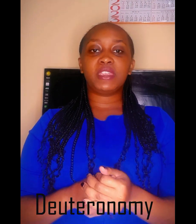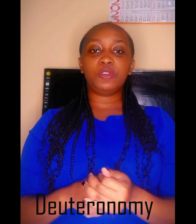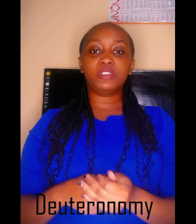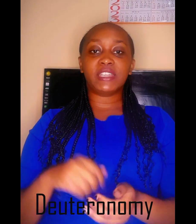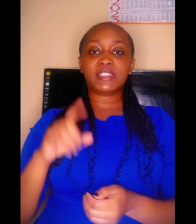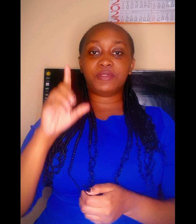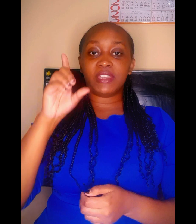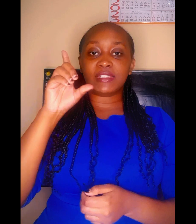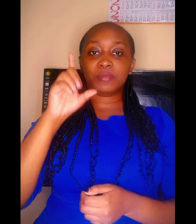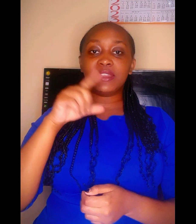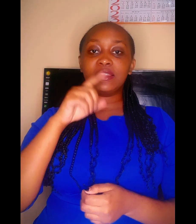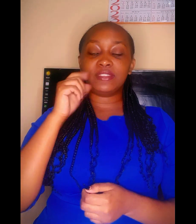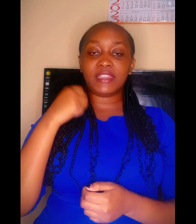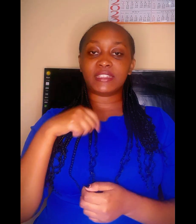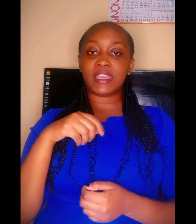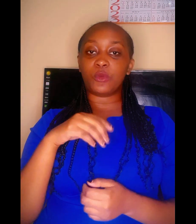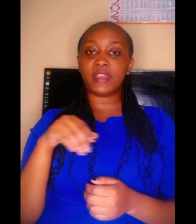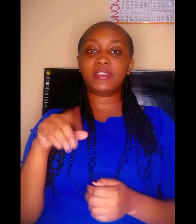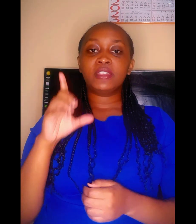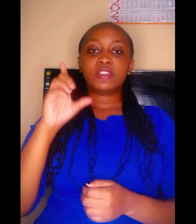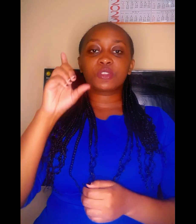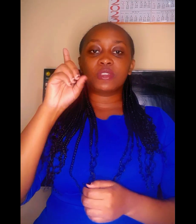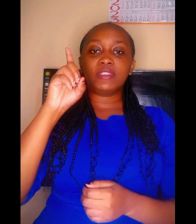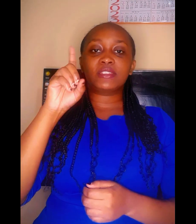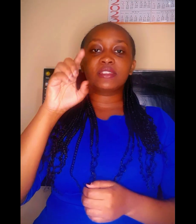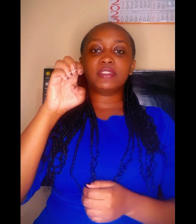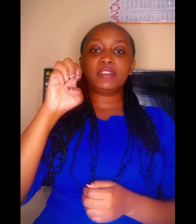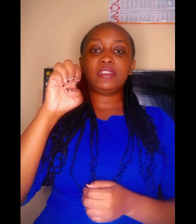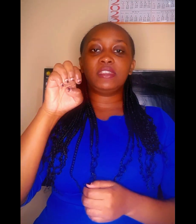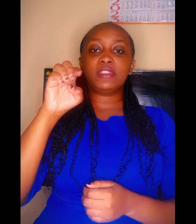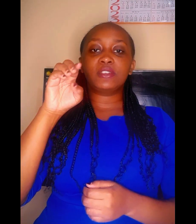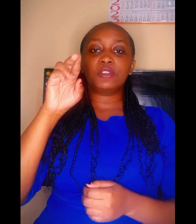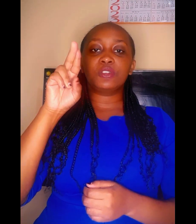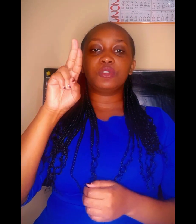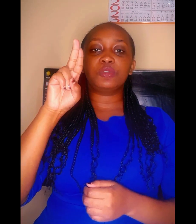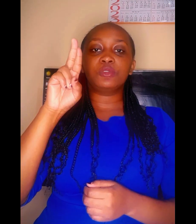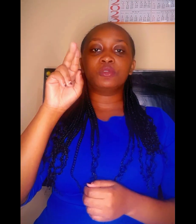you'll just finger spell the entire word. So it's